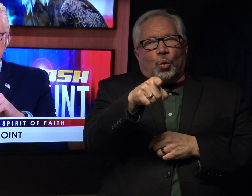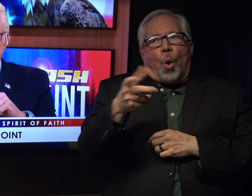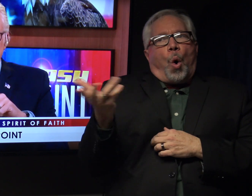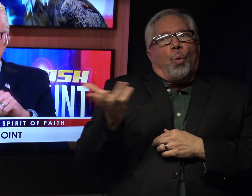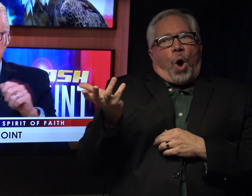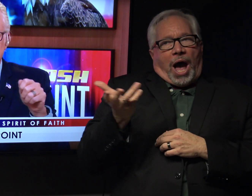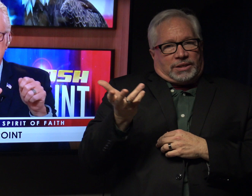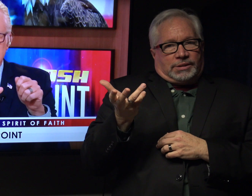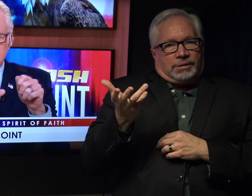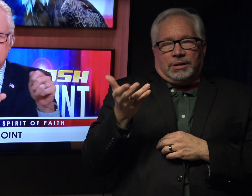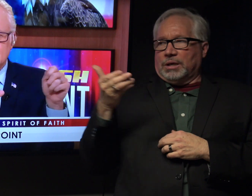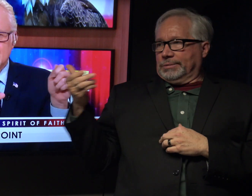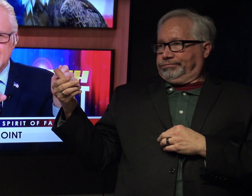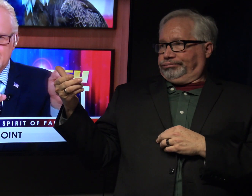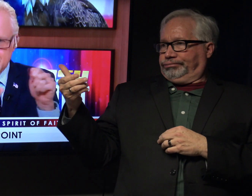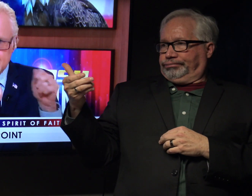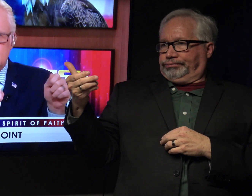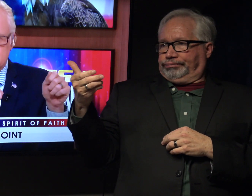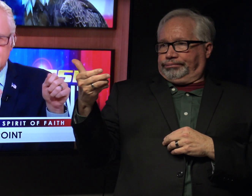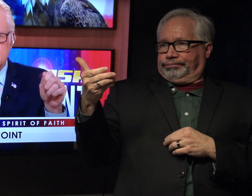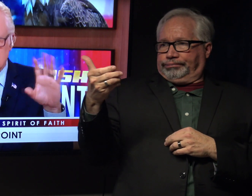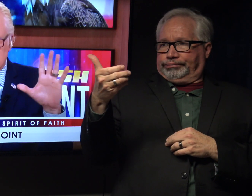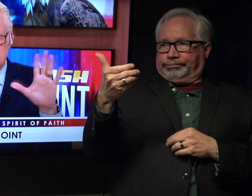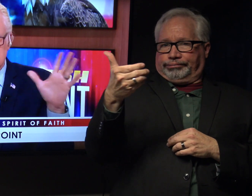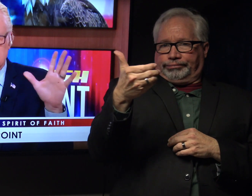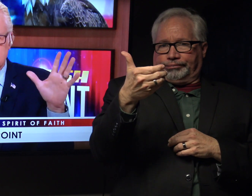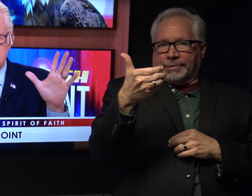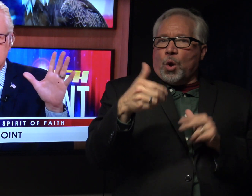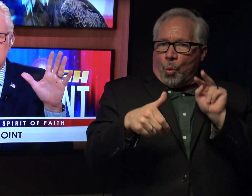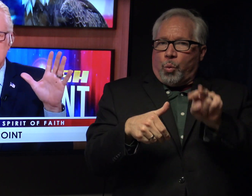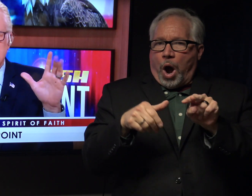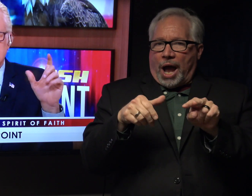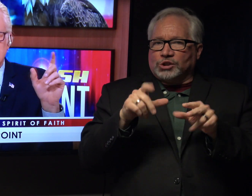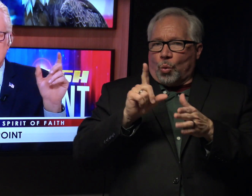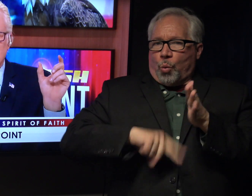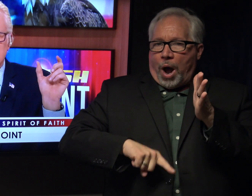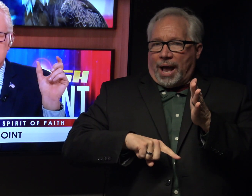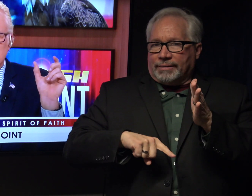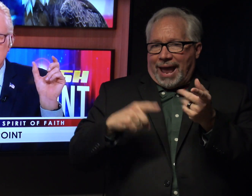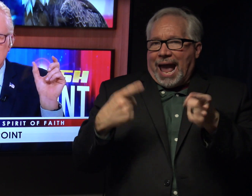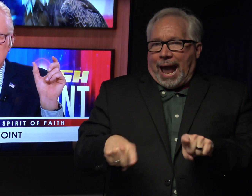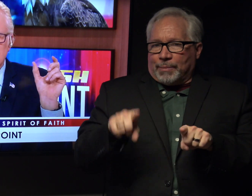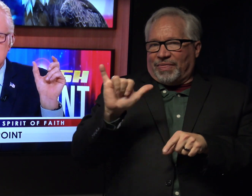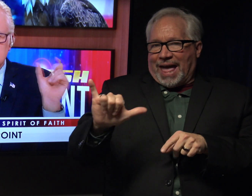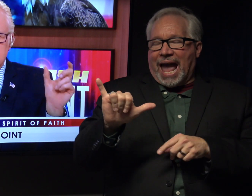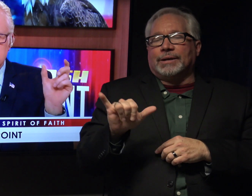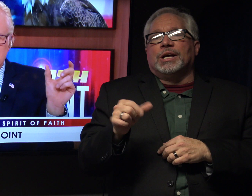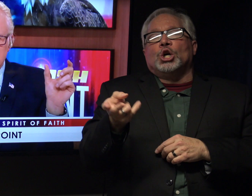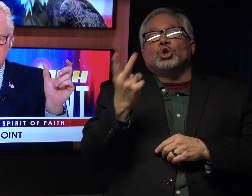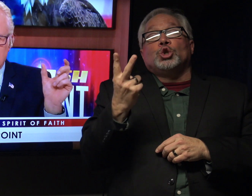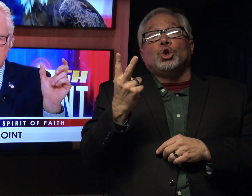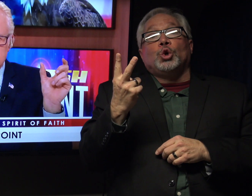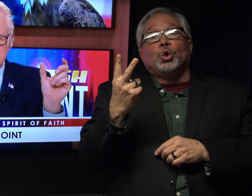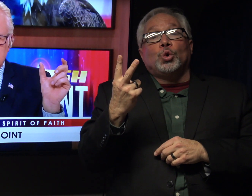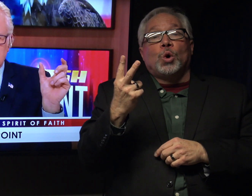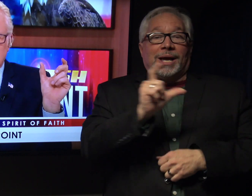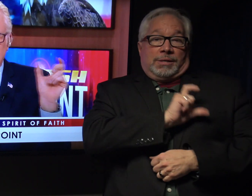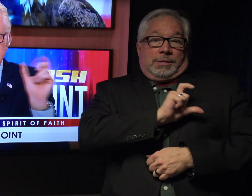video of another video. You'll see what I mean. But there were 2 state trooper cars on